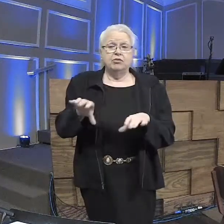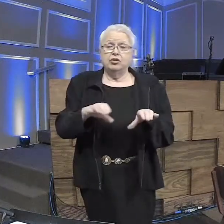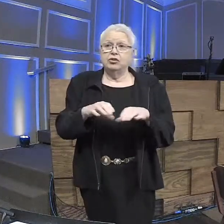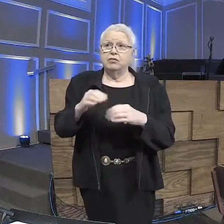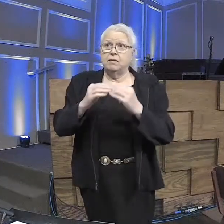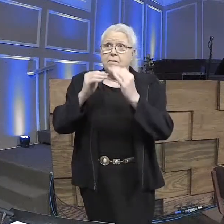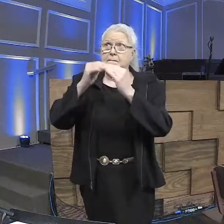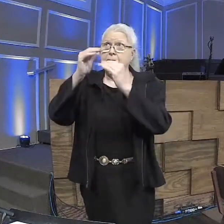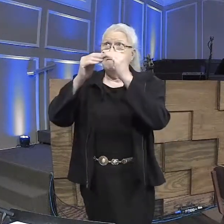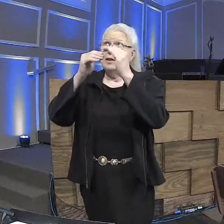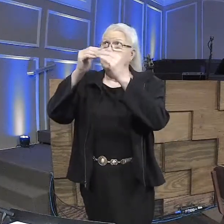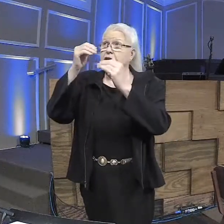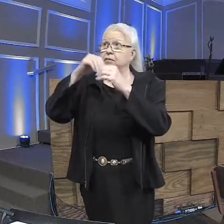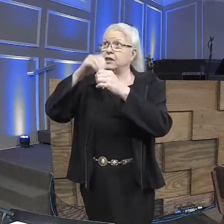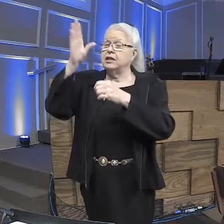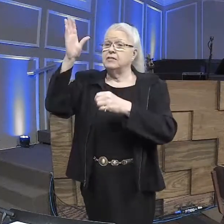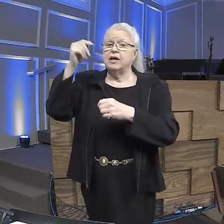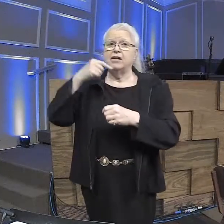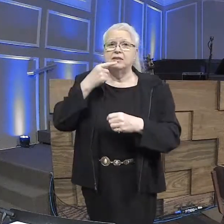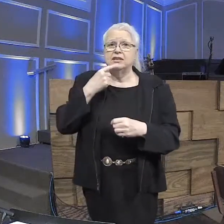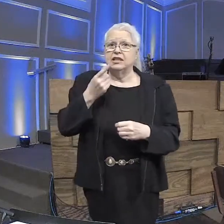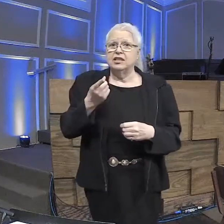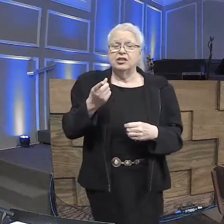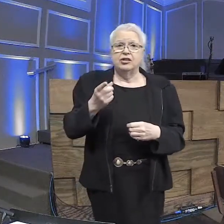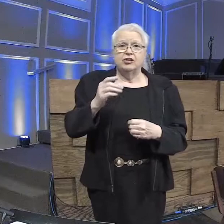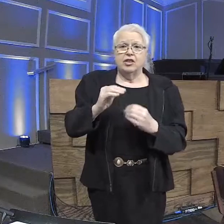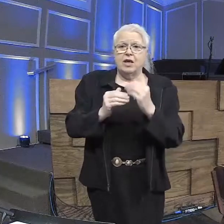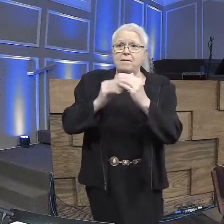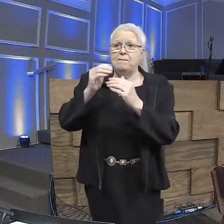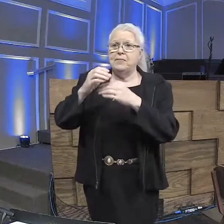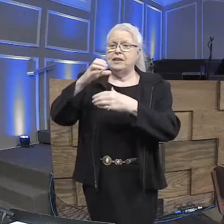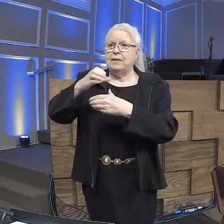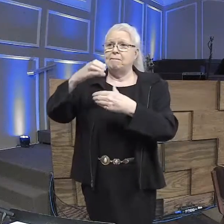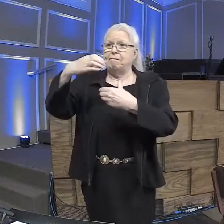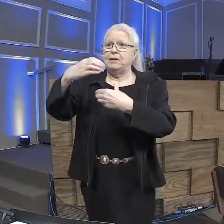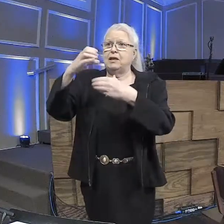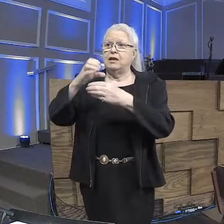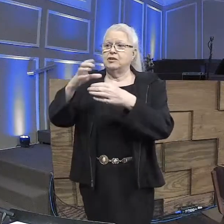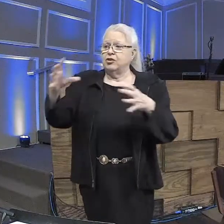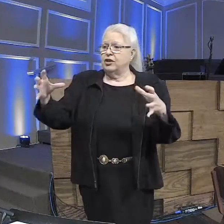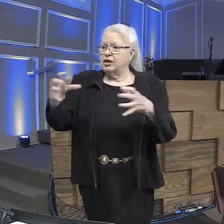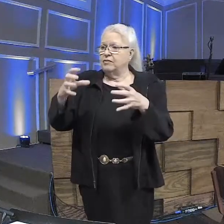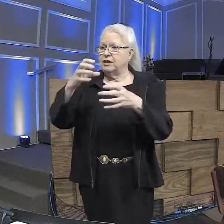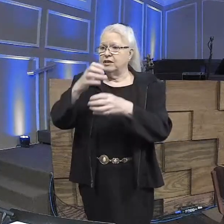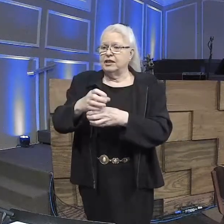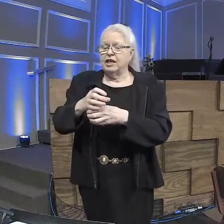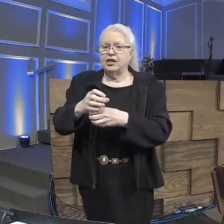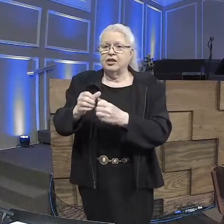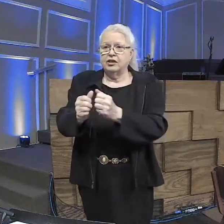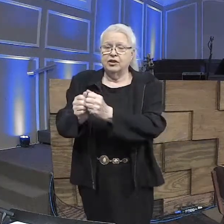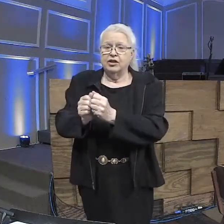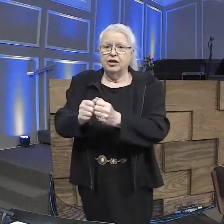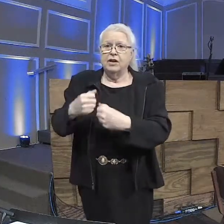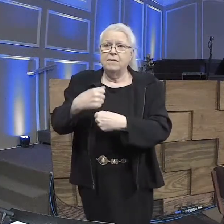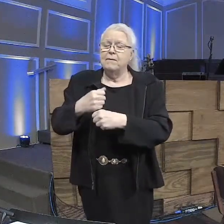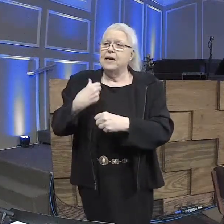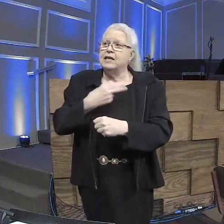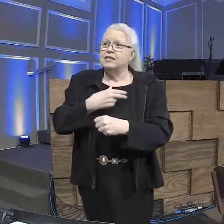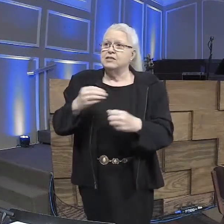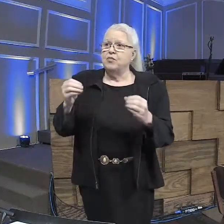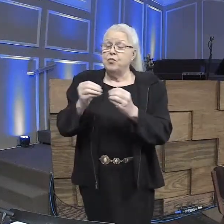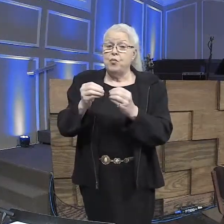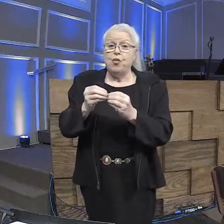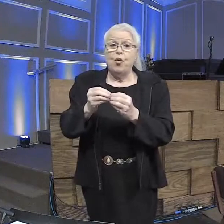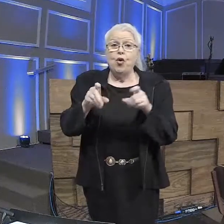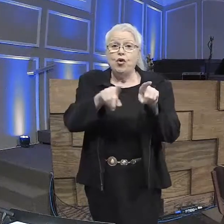him. Listen, I'm just telling you today, the building blocks of our life are coming together to make us more like Jesus because we've